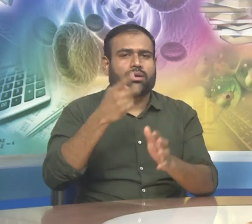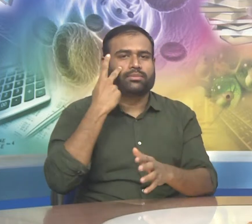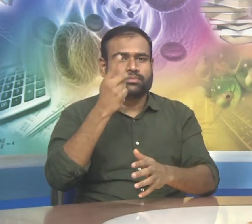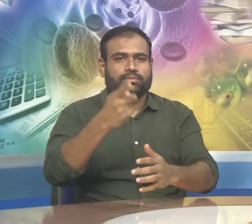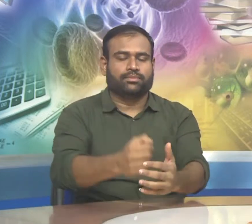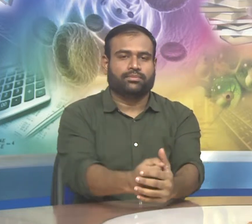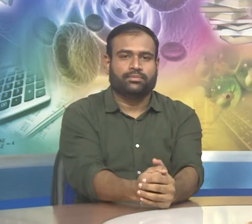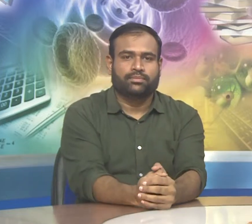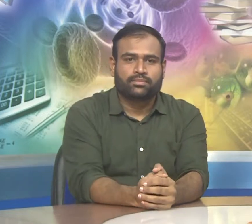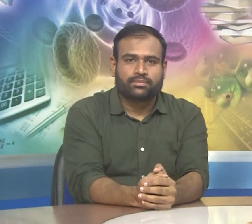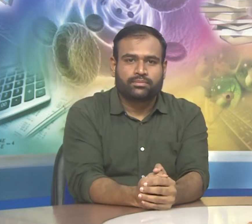land acquisition,